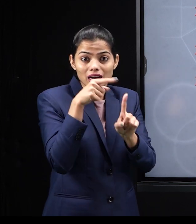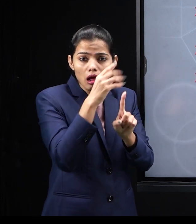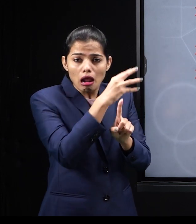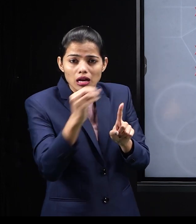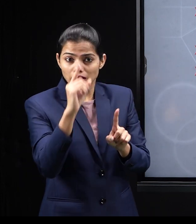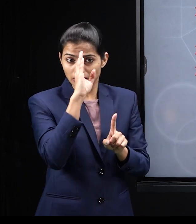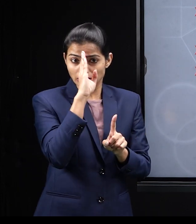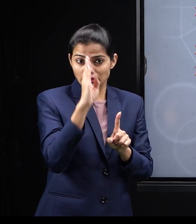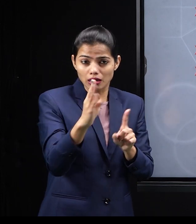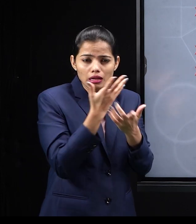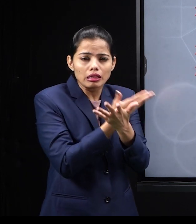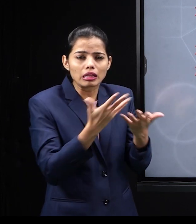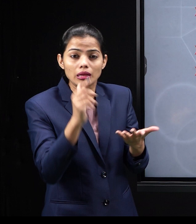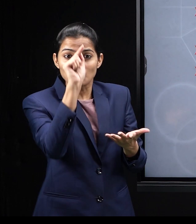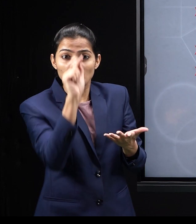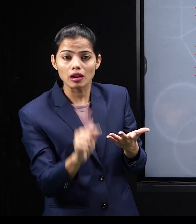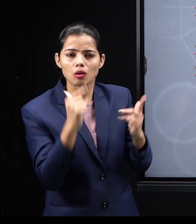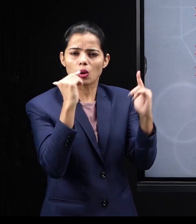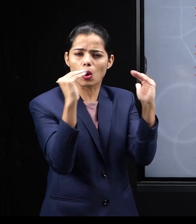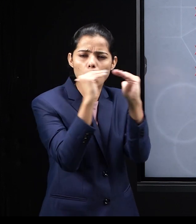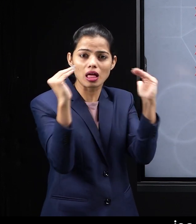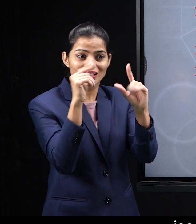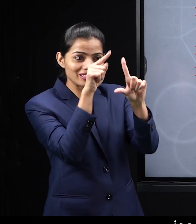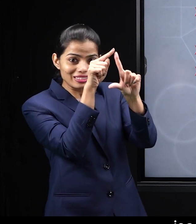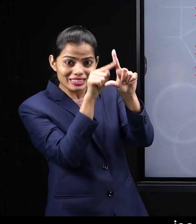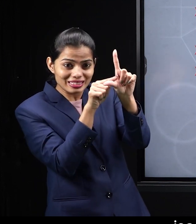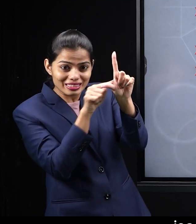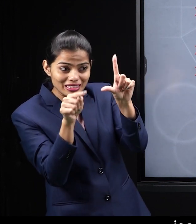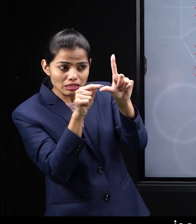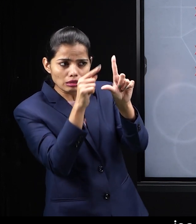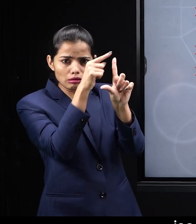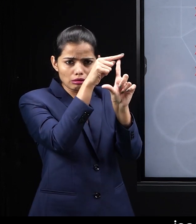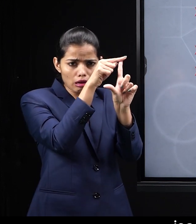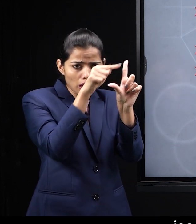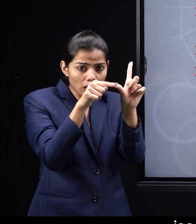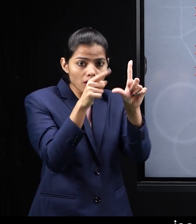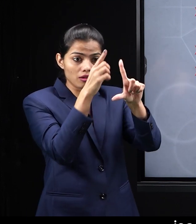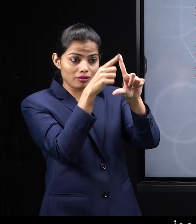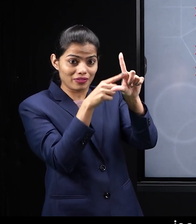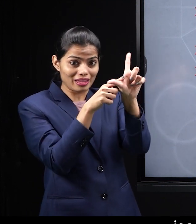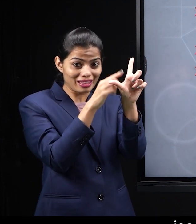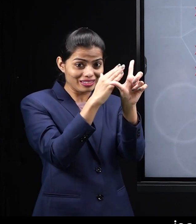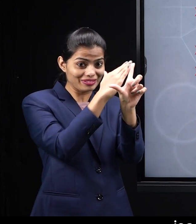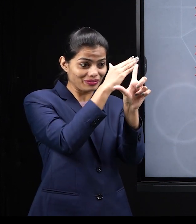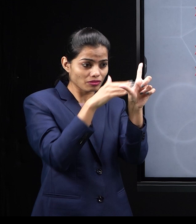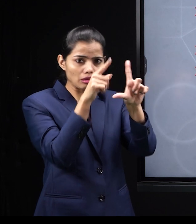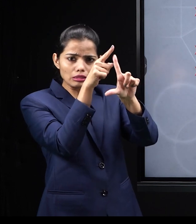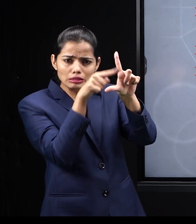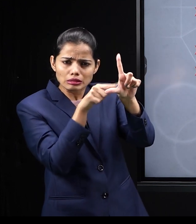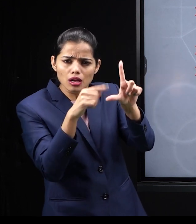Recognize and describe the properties of equilateral, isosceles, scalene, acute, obtuse, and right